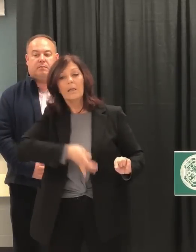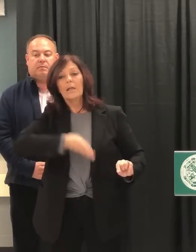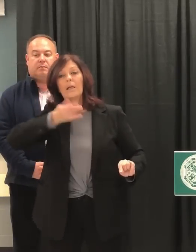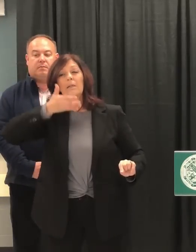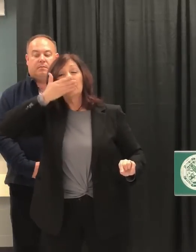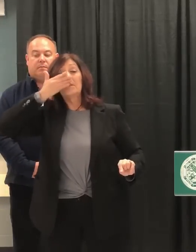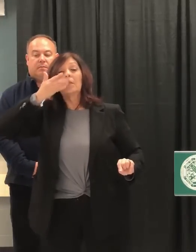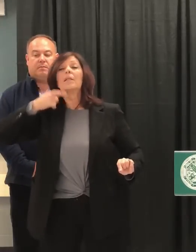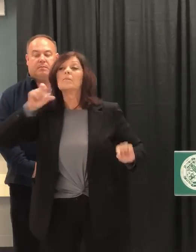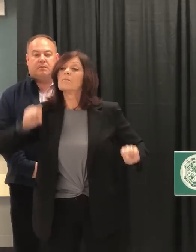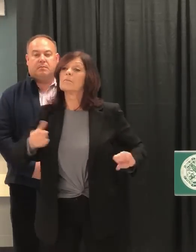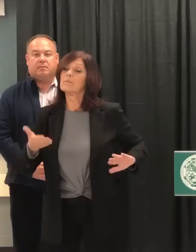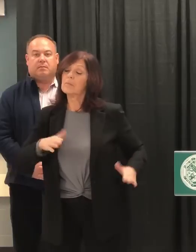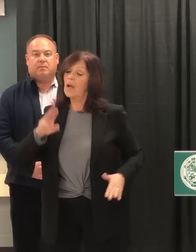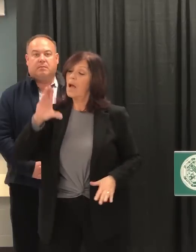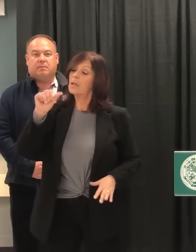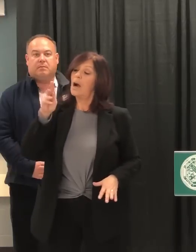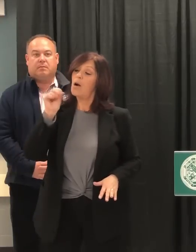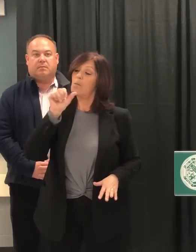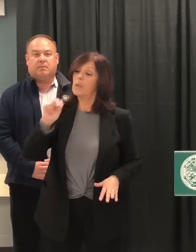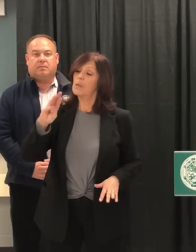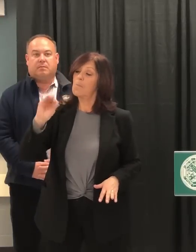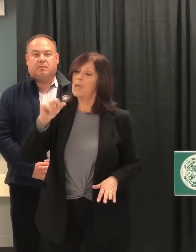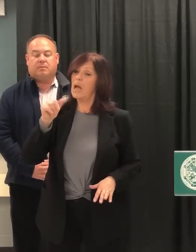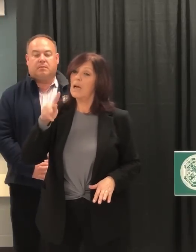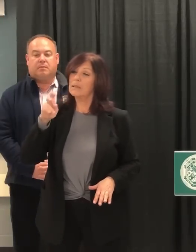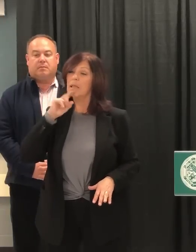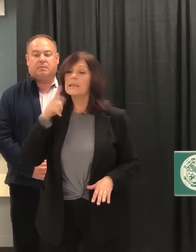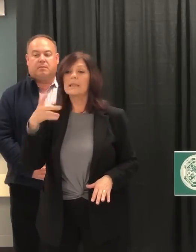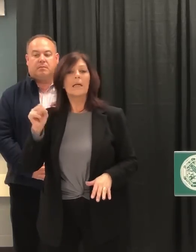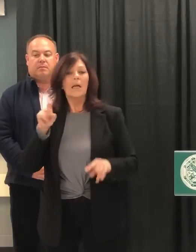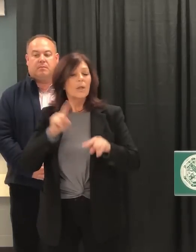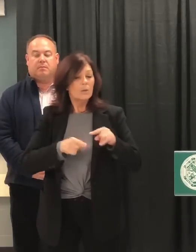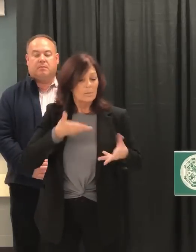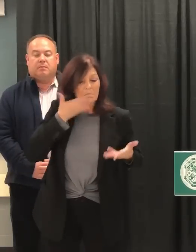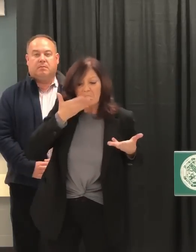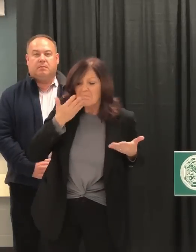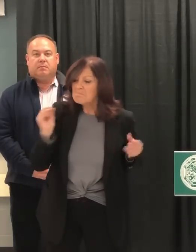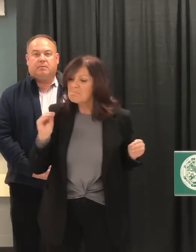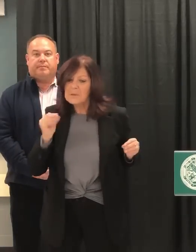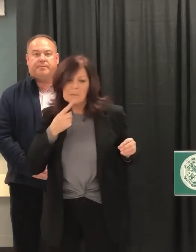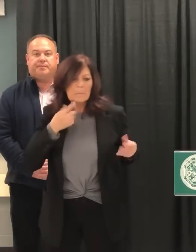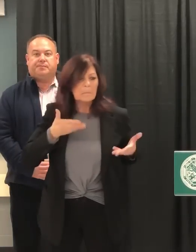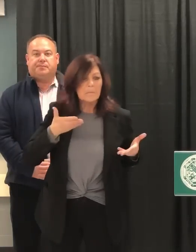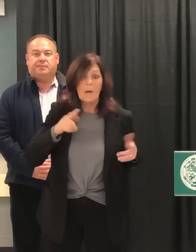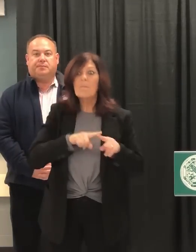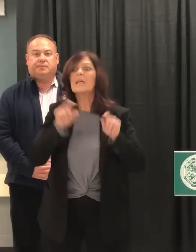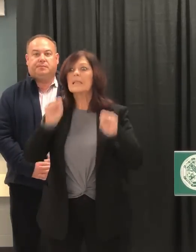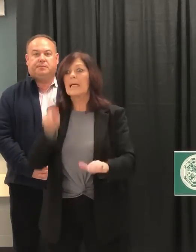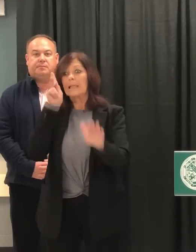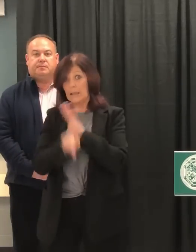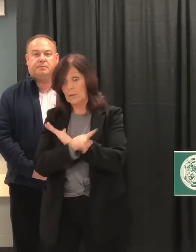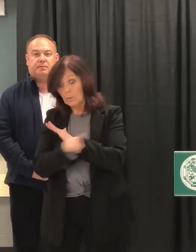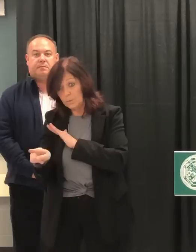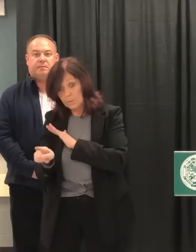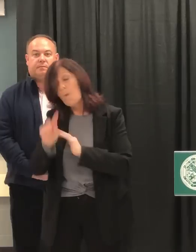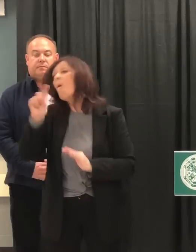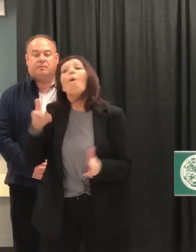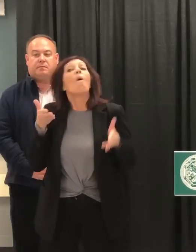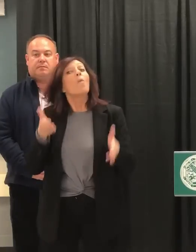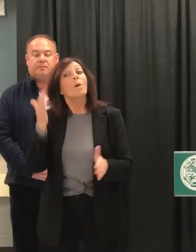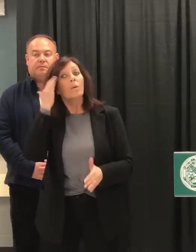carbon monoxide. Carbon monoxide is a gas that is tasteless, it's odorless, and it's deadly. And the only way that you're